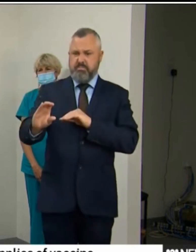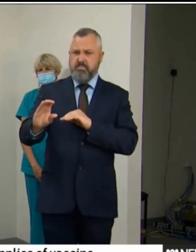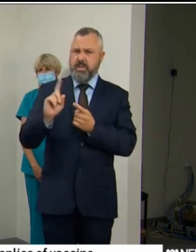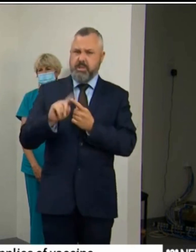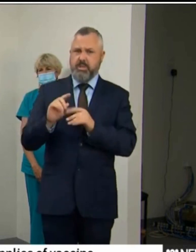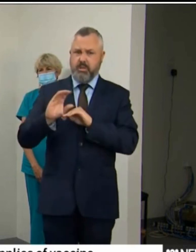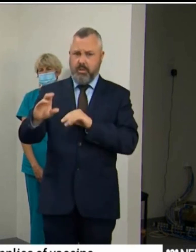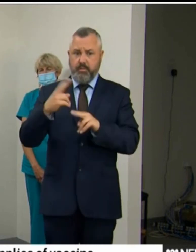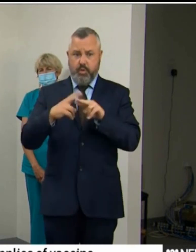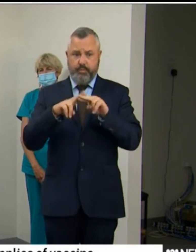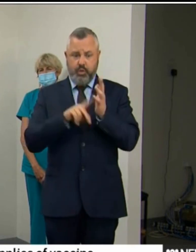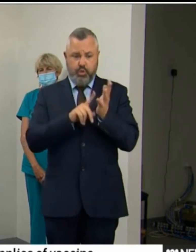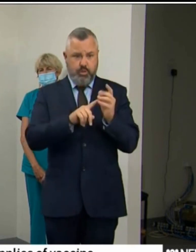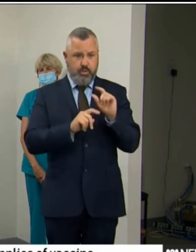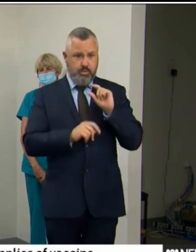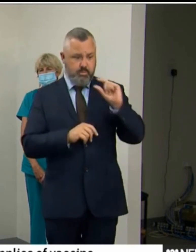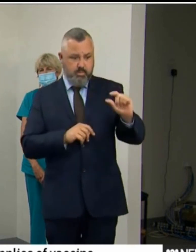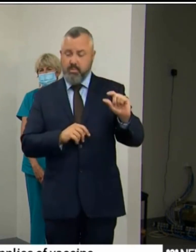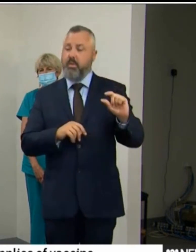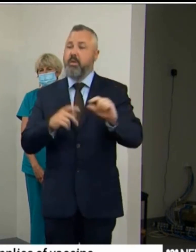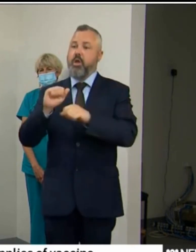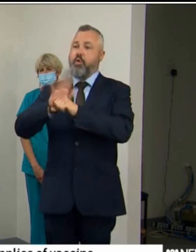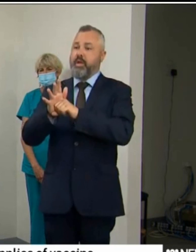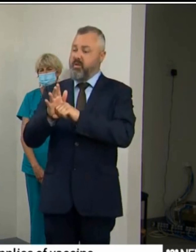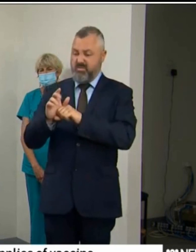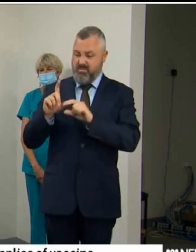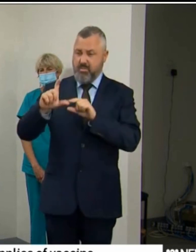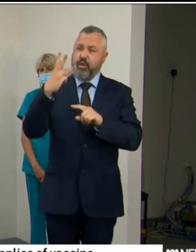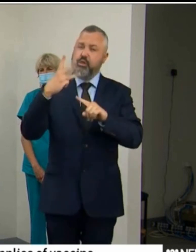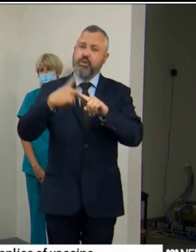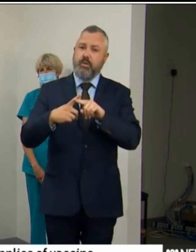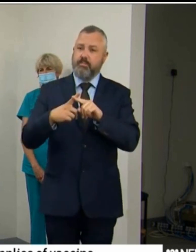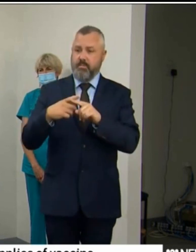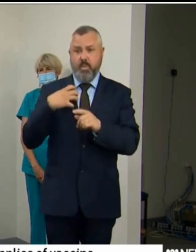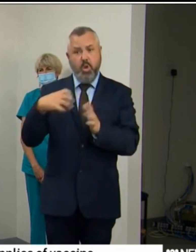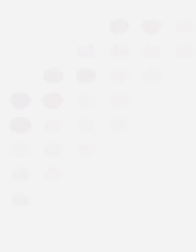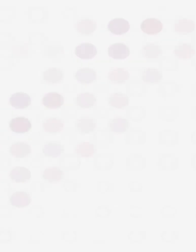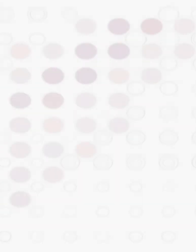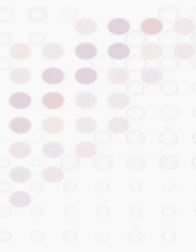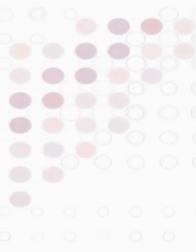fact, there's a very, very large payment that the Commonwealth is making